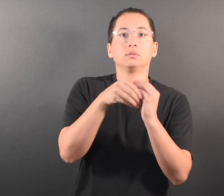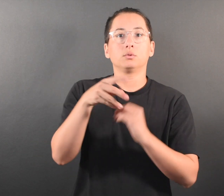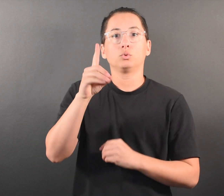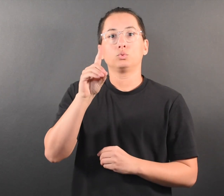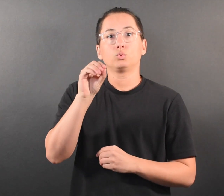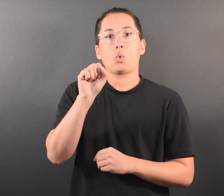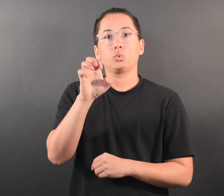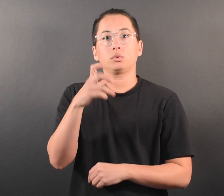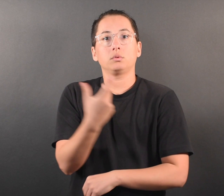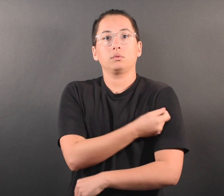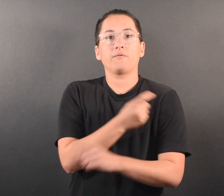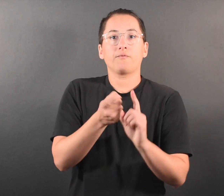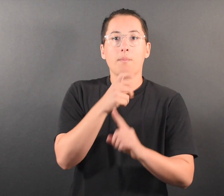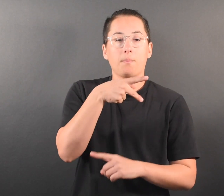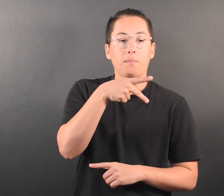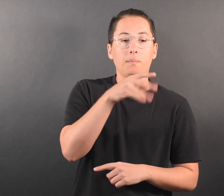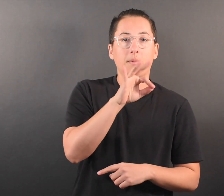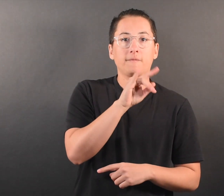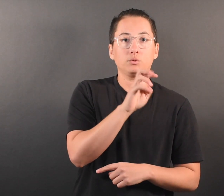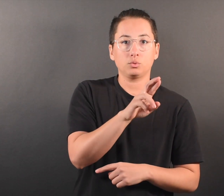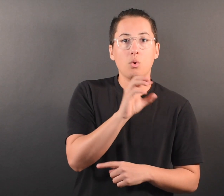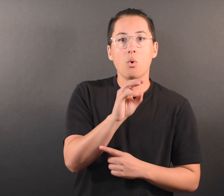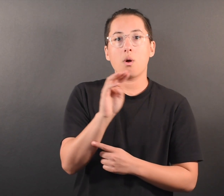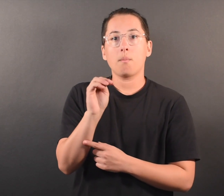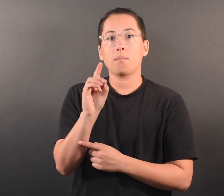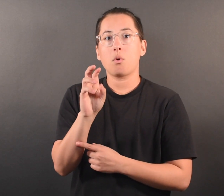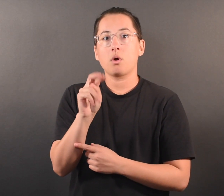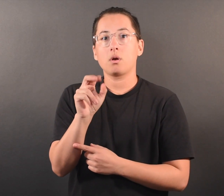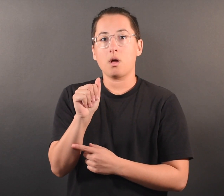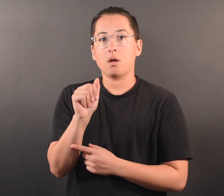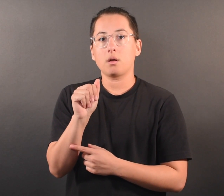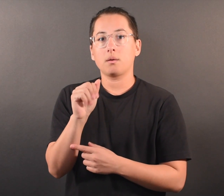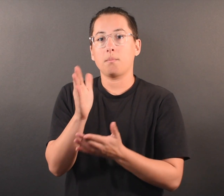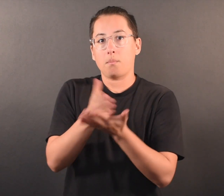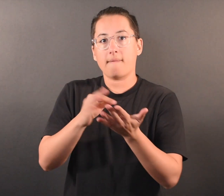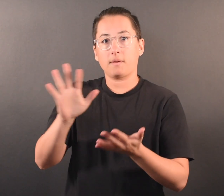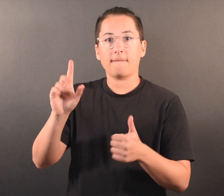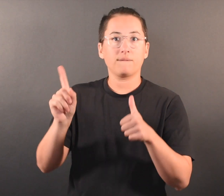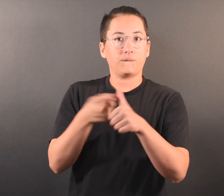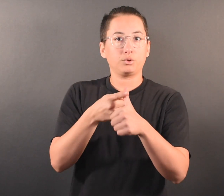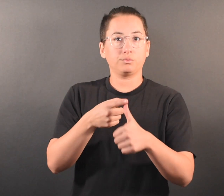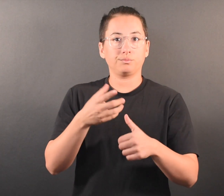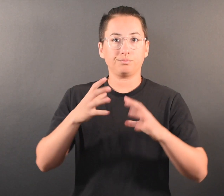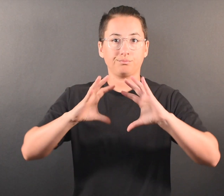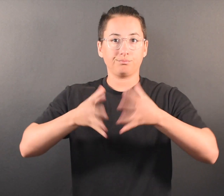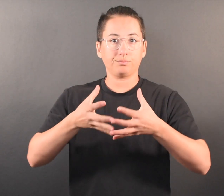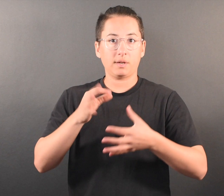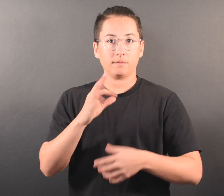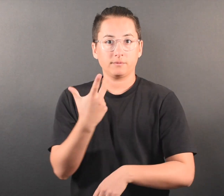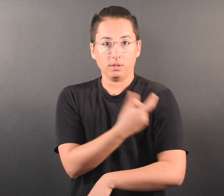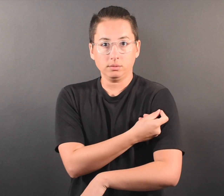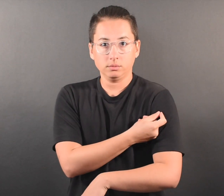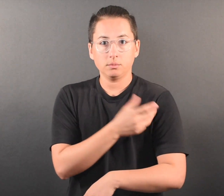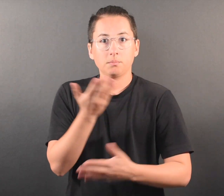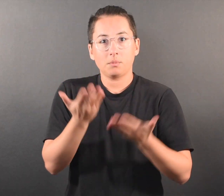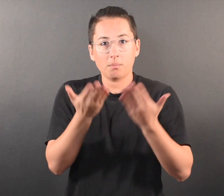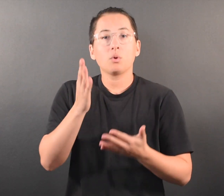Pfizer or Moderna vaccine as part of their primary vaccine series will also